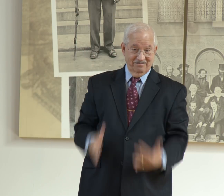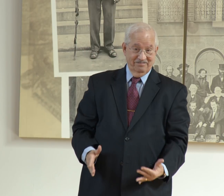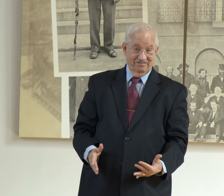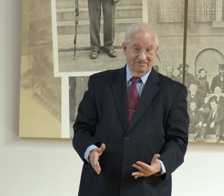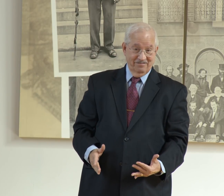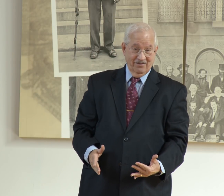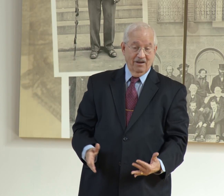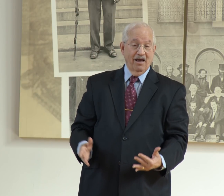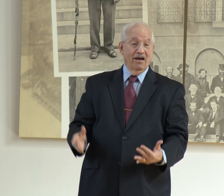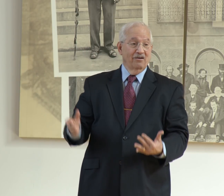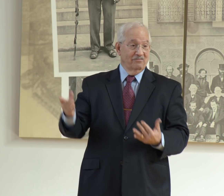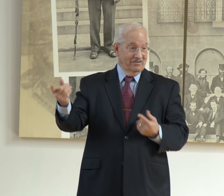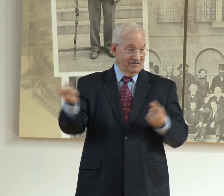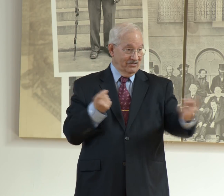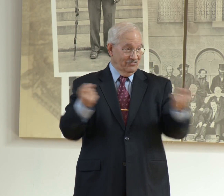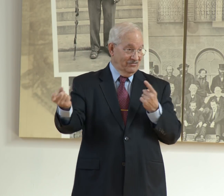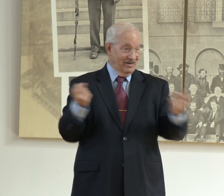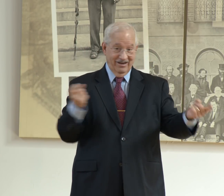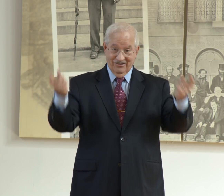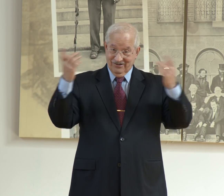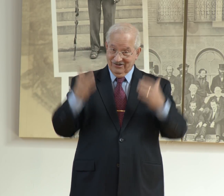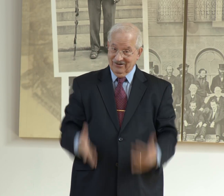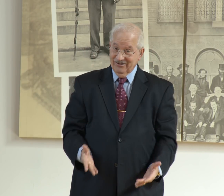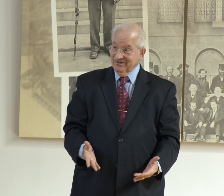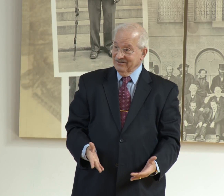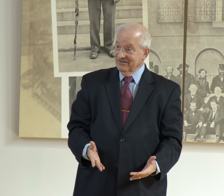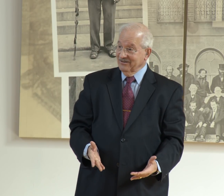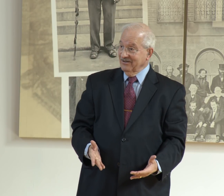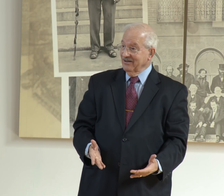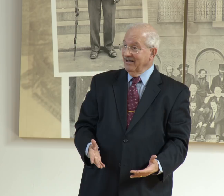a playwright, a director,